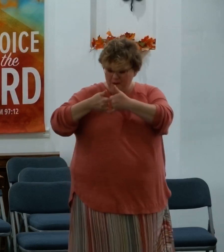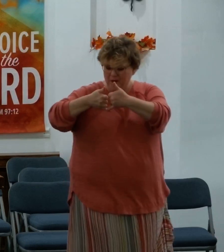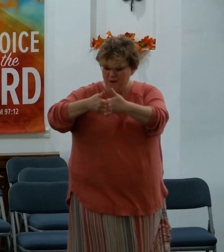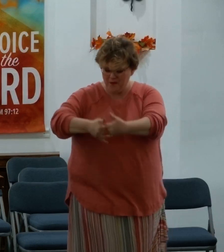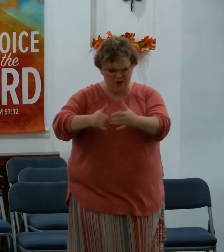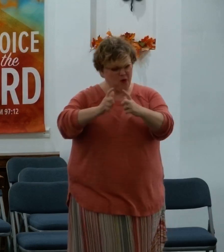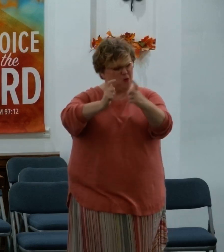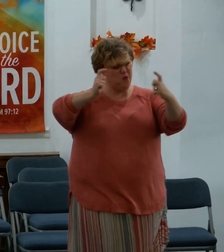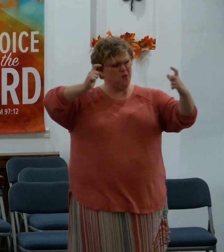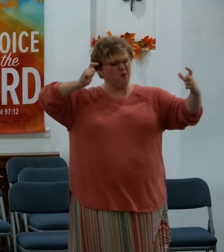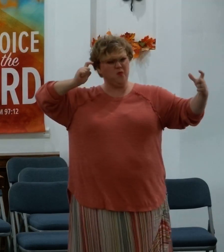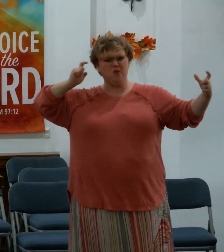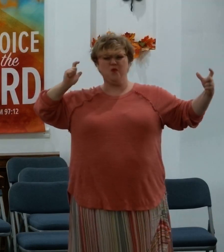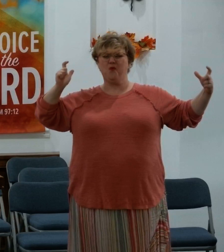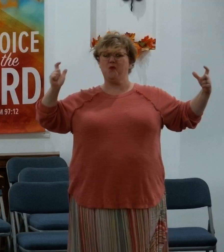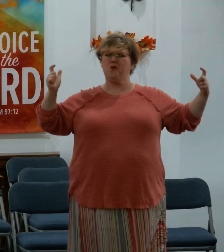Great is your